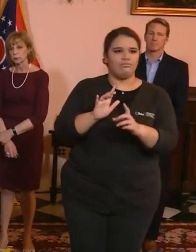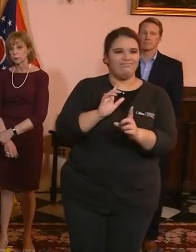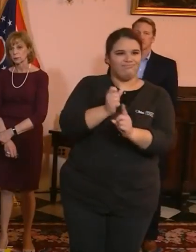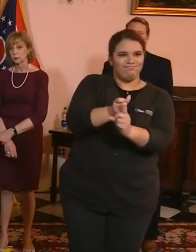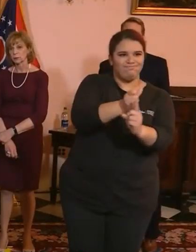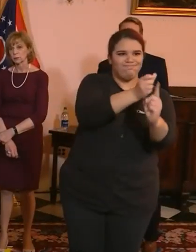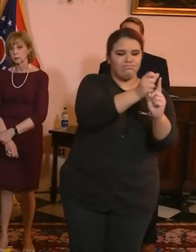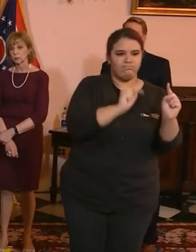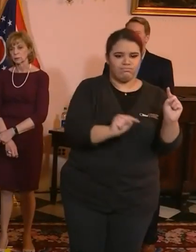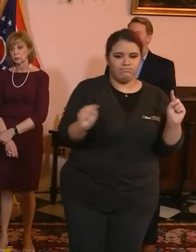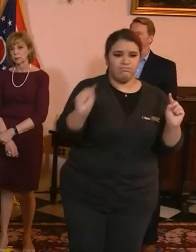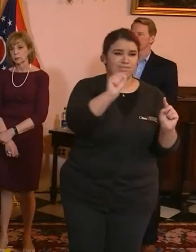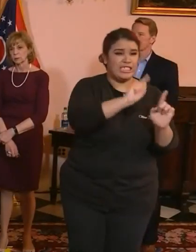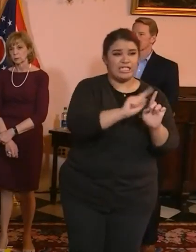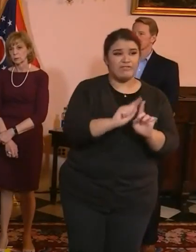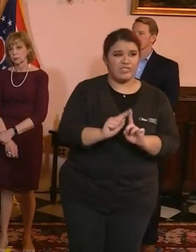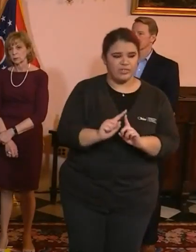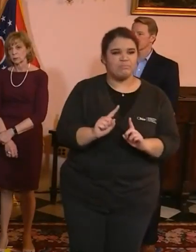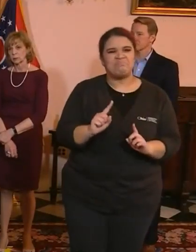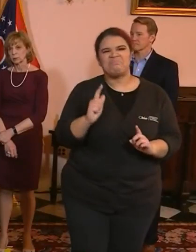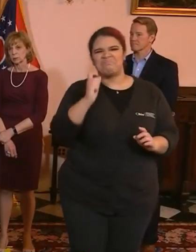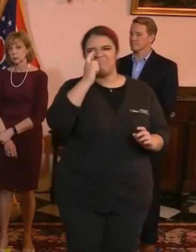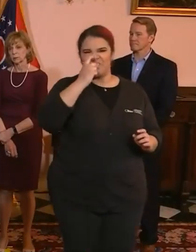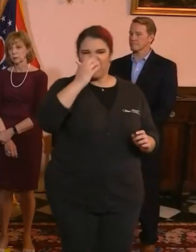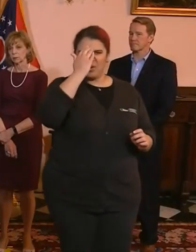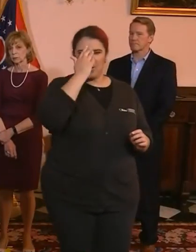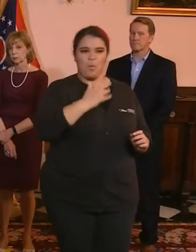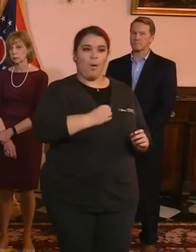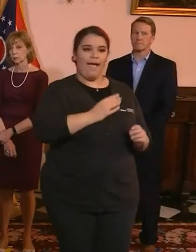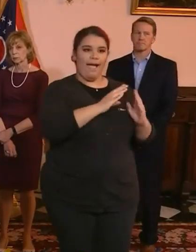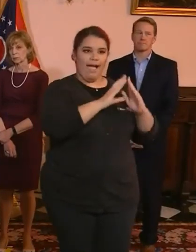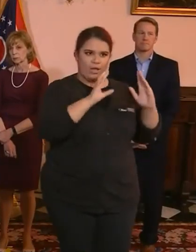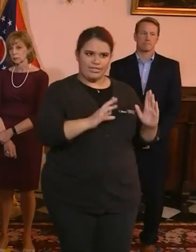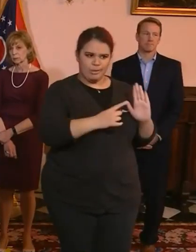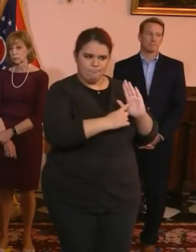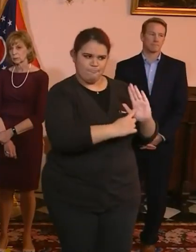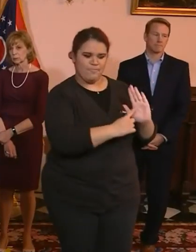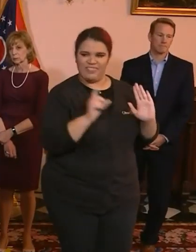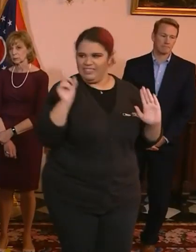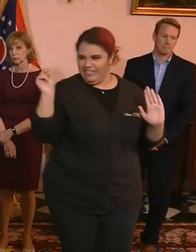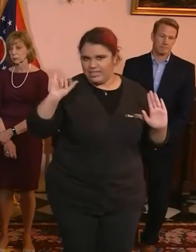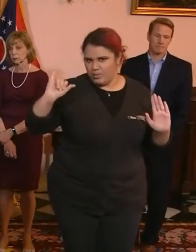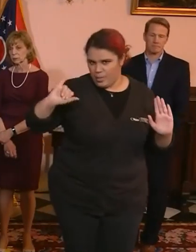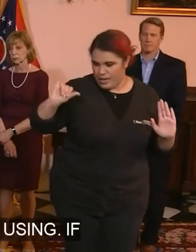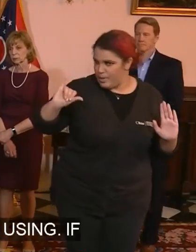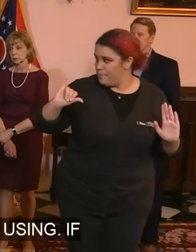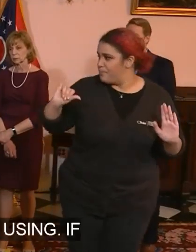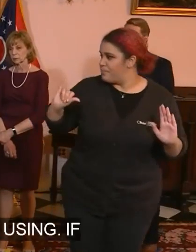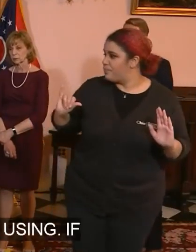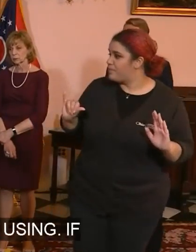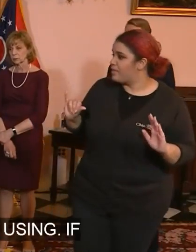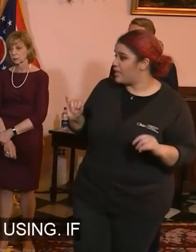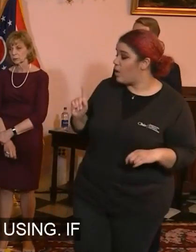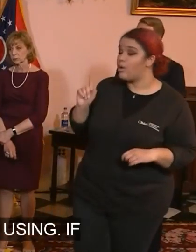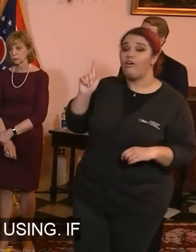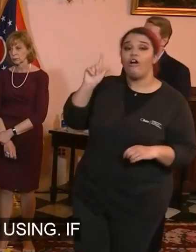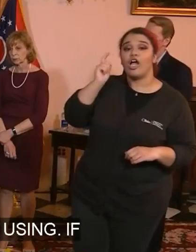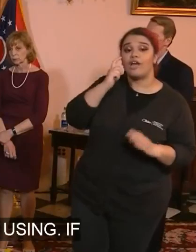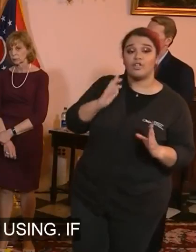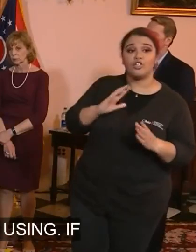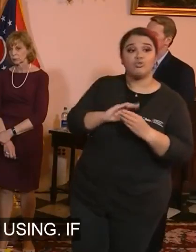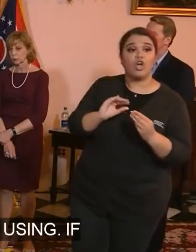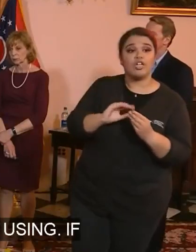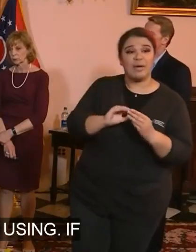White House is using in addition to some other modeling that they're taking a look at. But it's showing, Governor, you had said about the peak